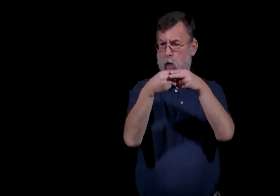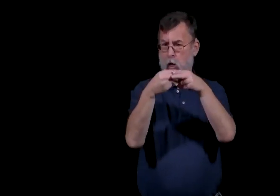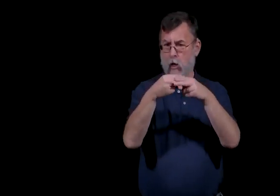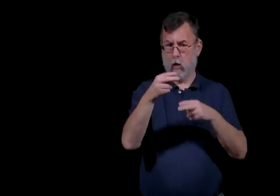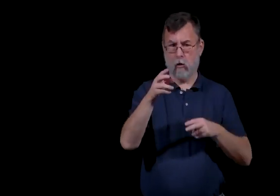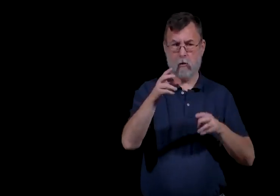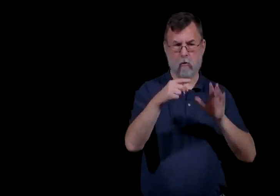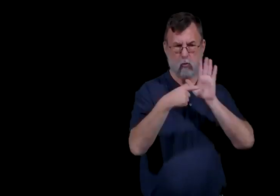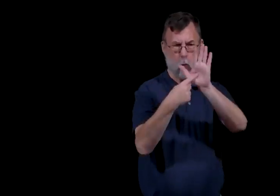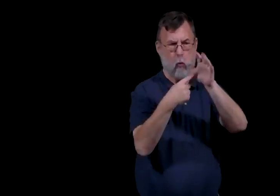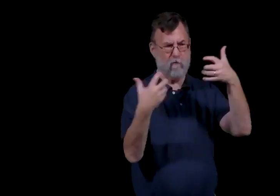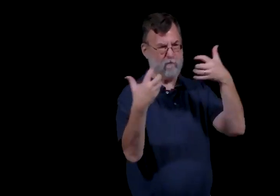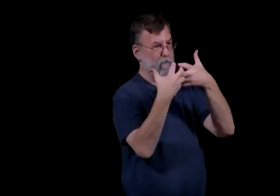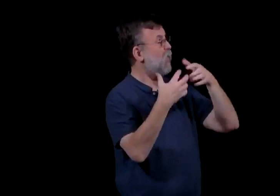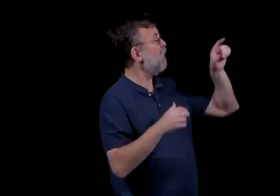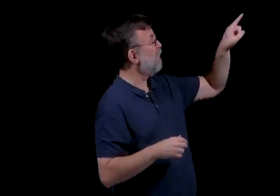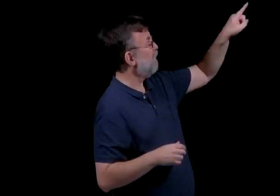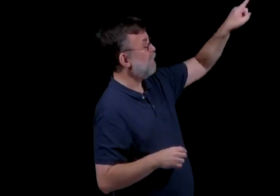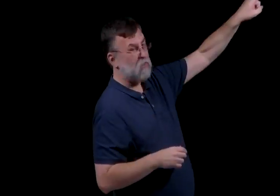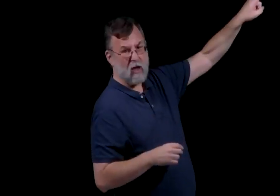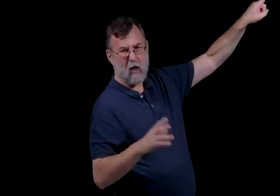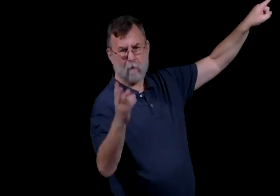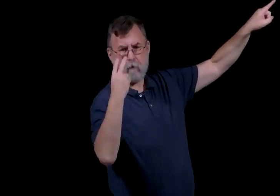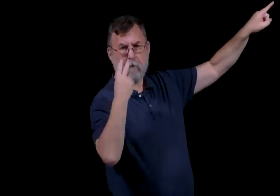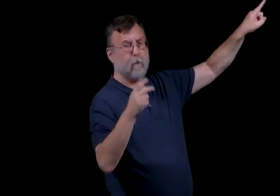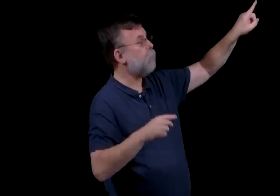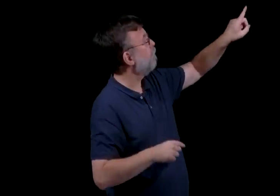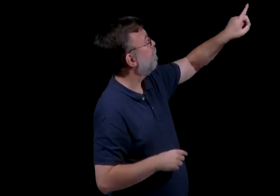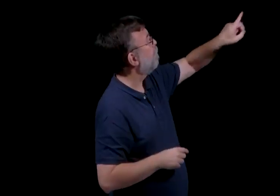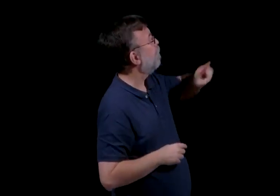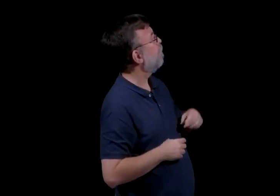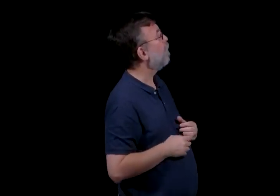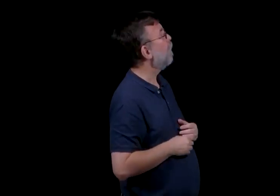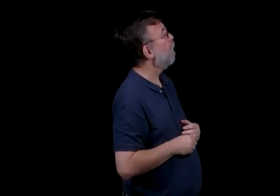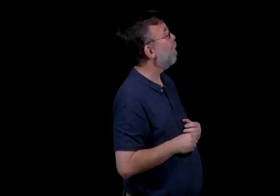Now the next slide. It actually matches with this verse here.